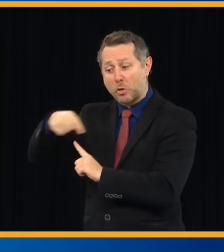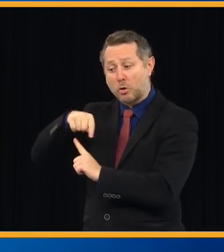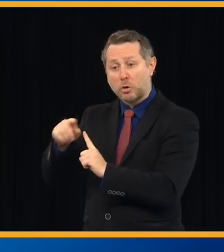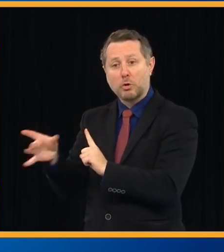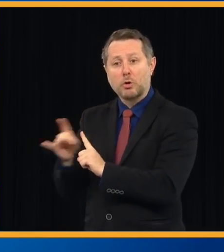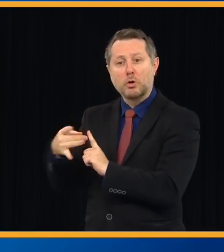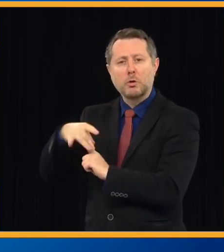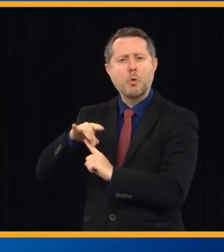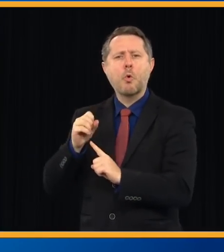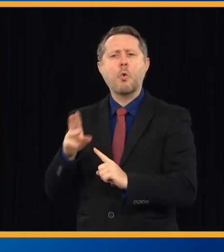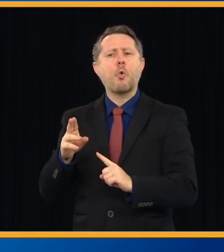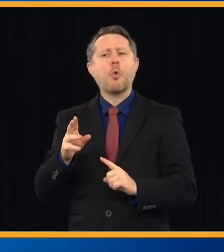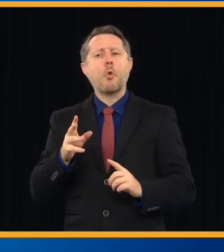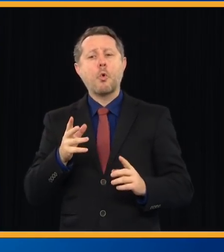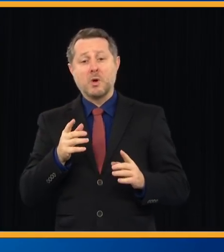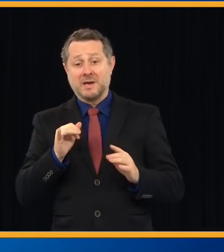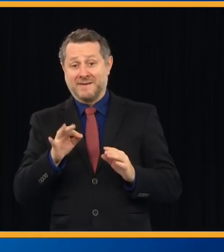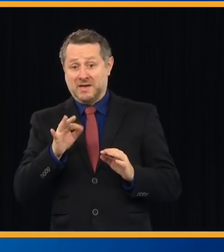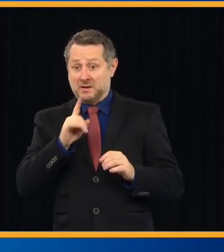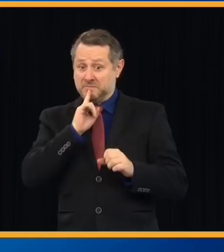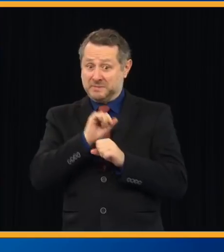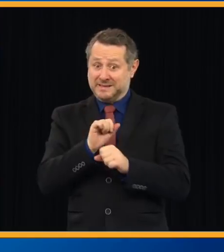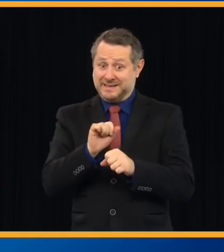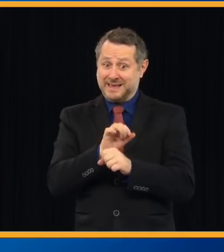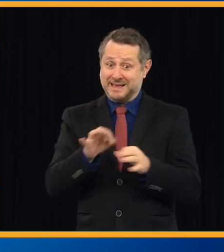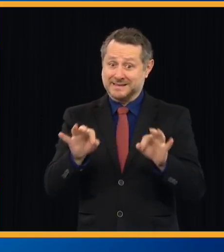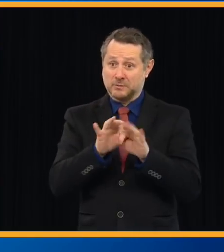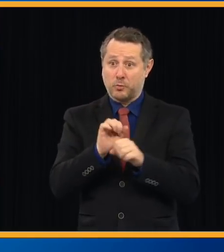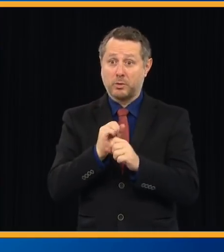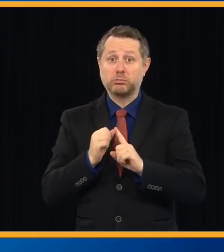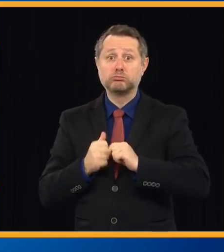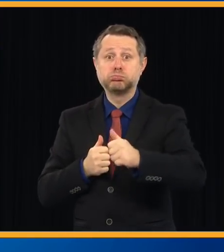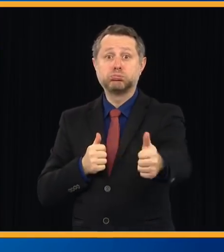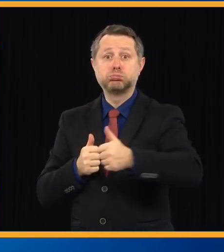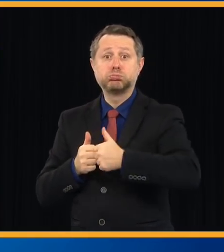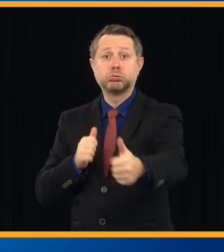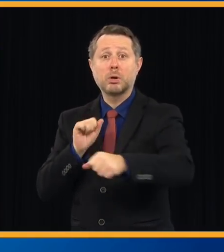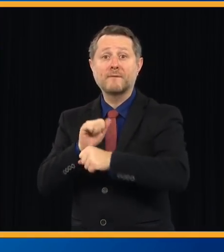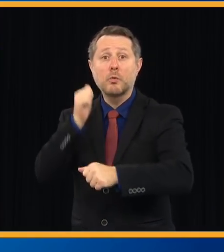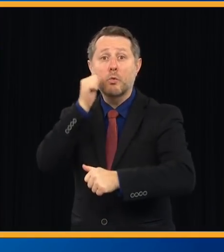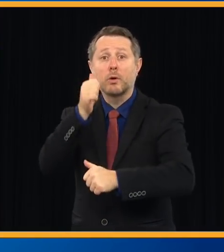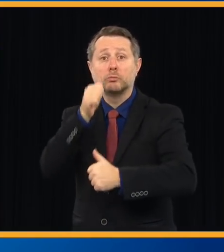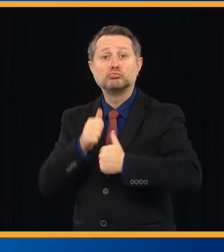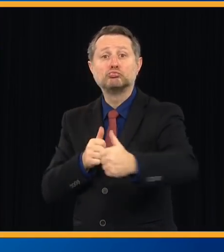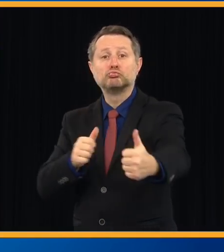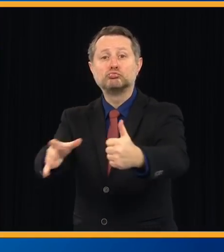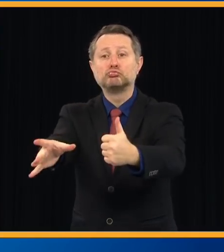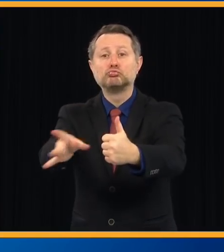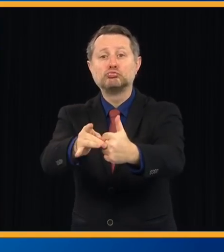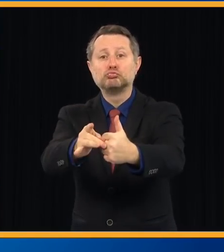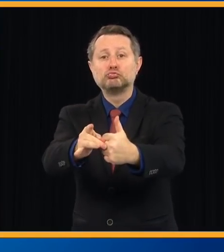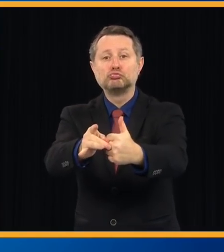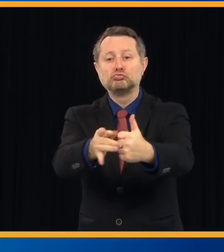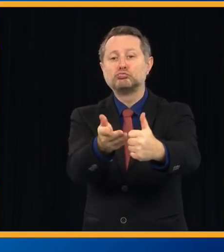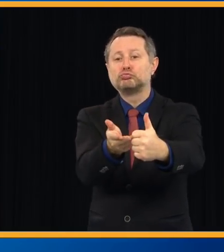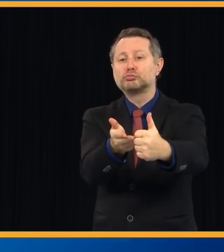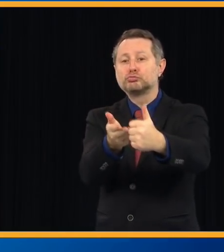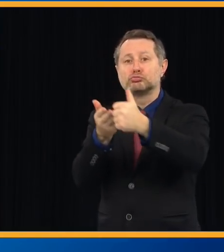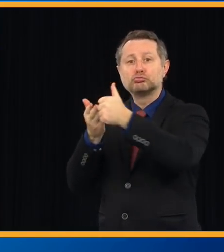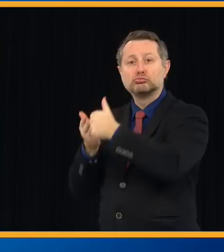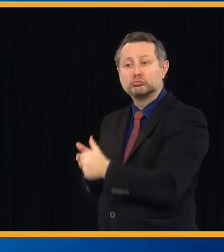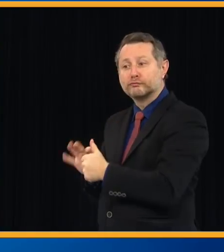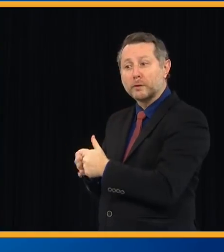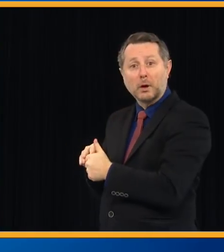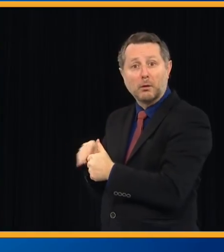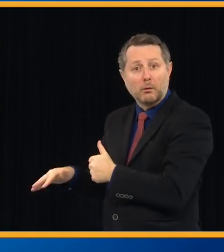essential workers who are still traveling and possibly getting infected at work? Where